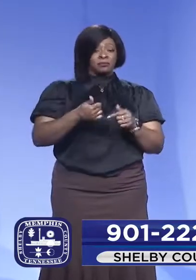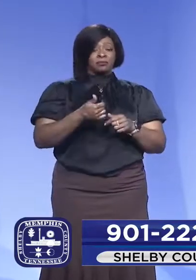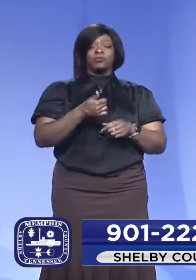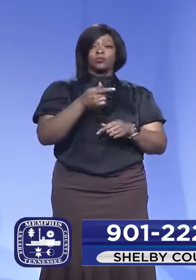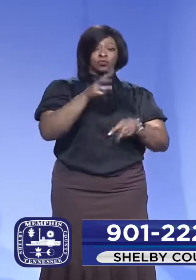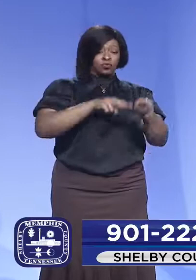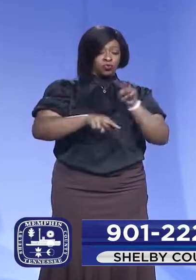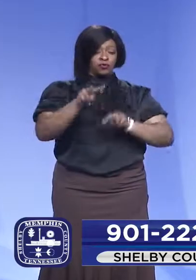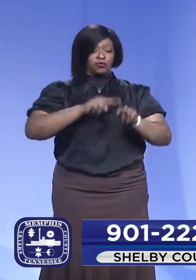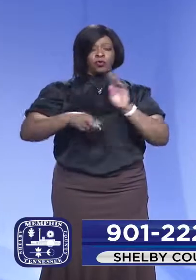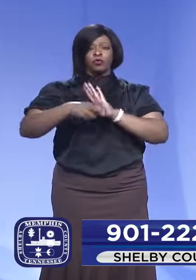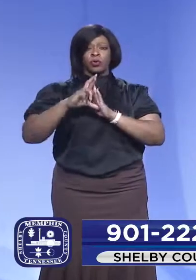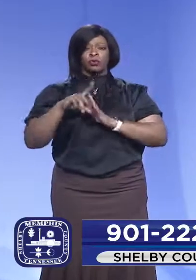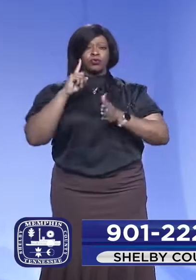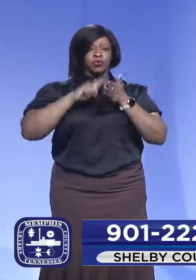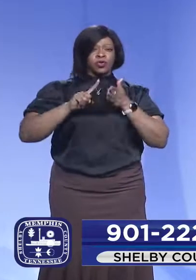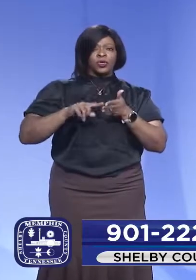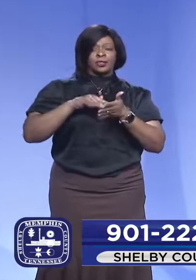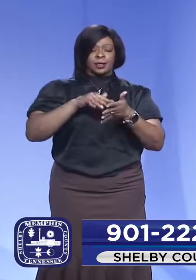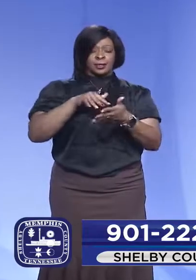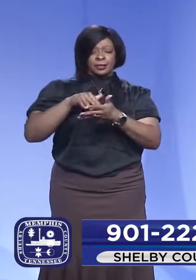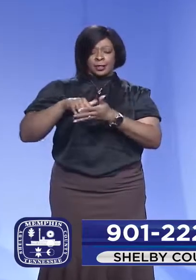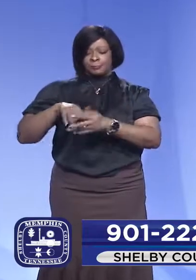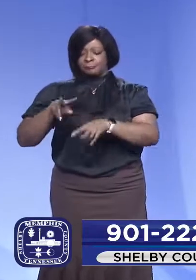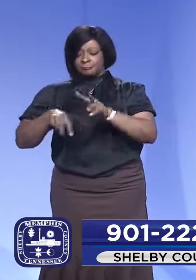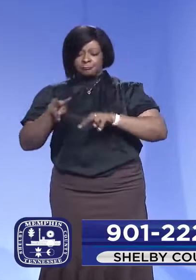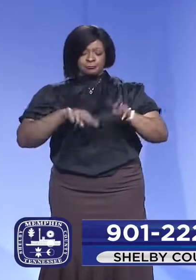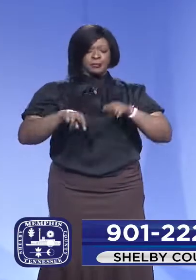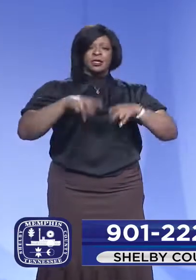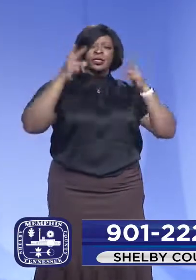those trials or research studies to determine